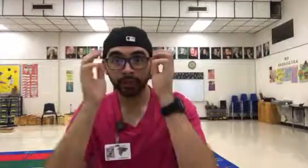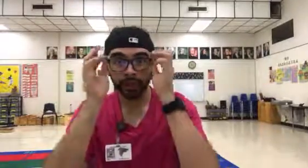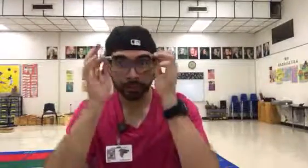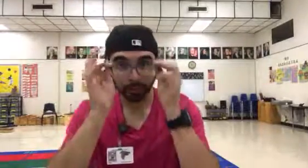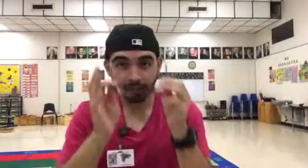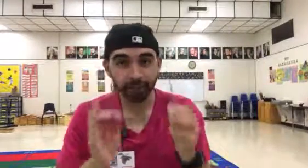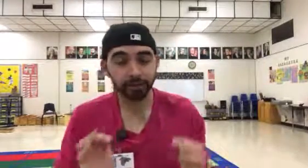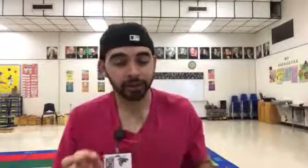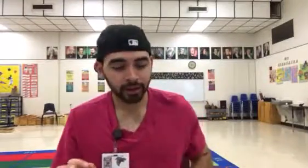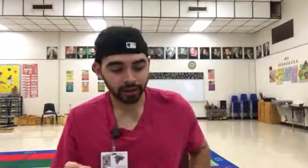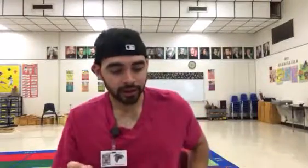Now for wake up,